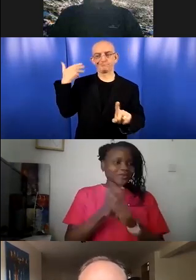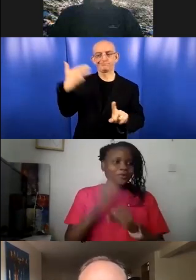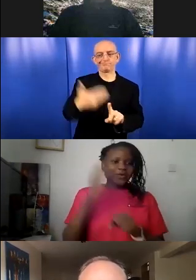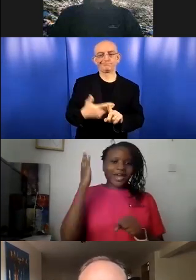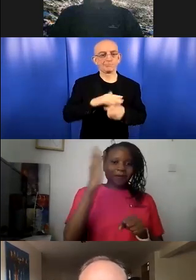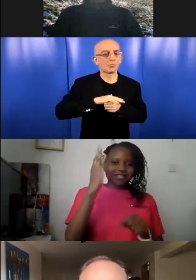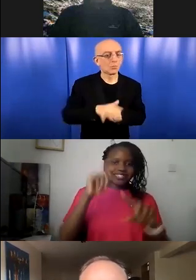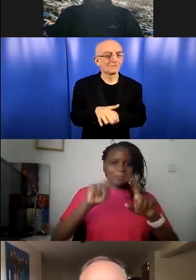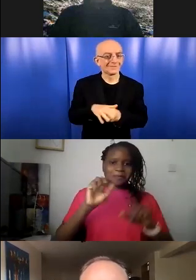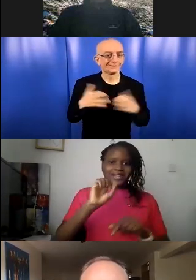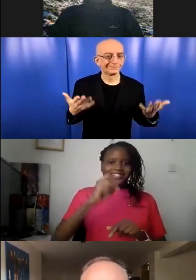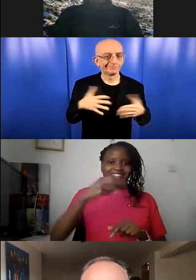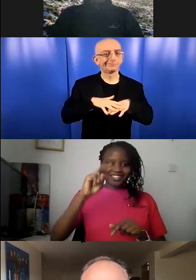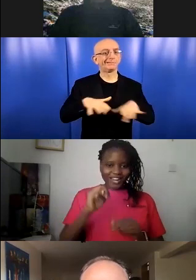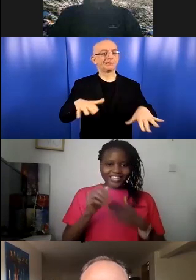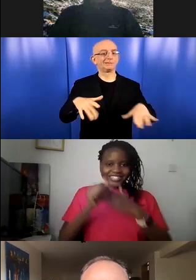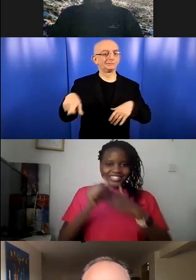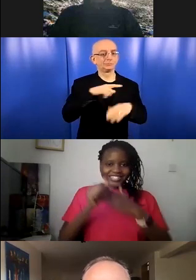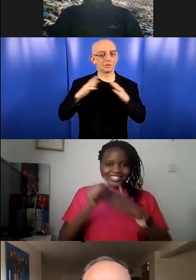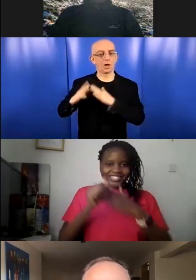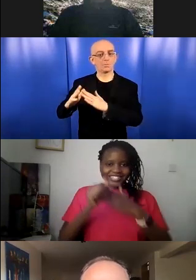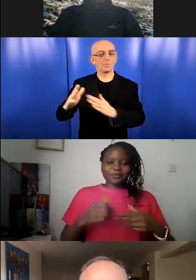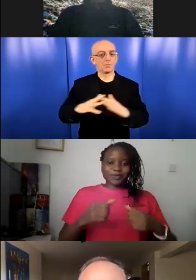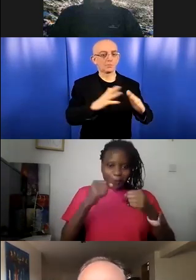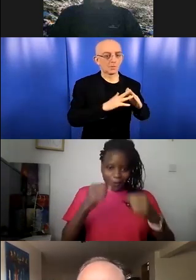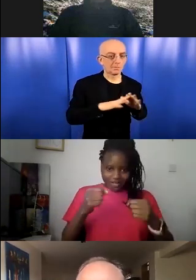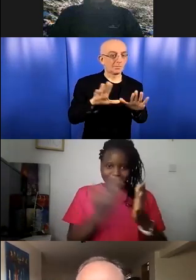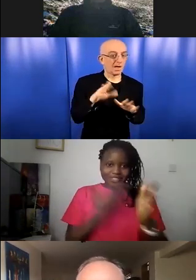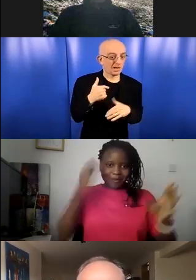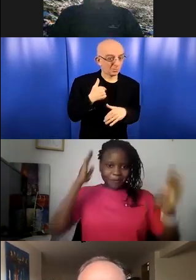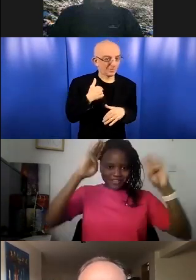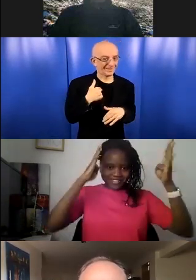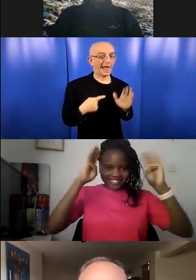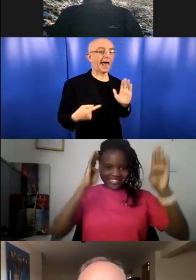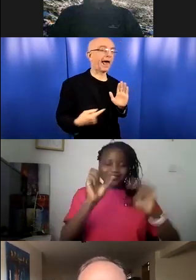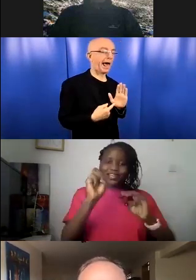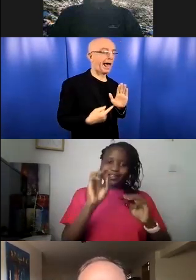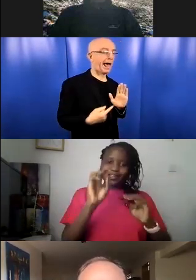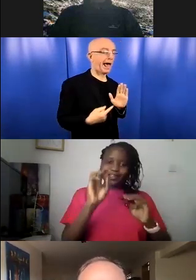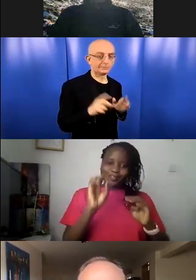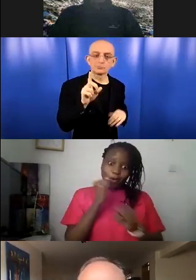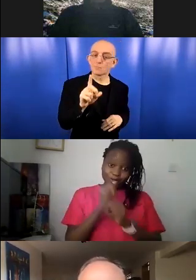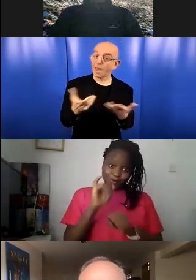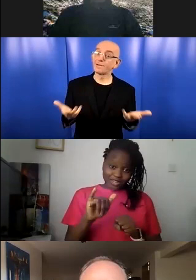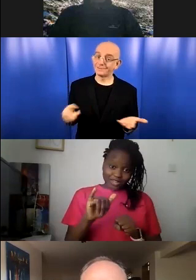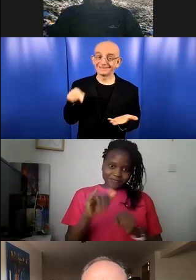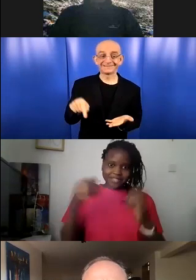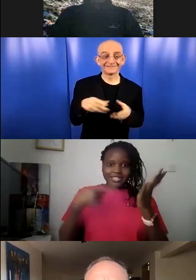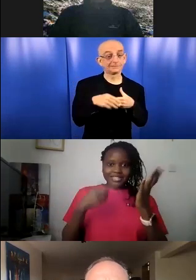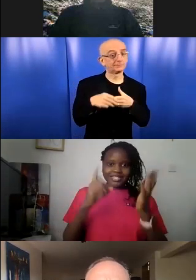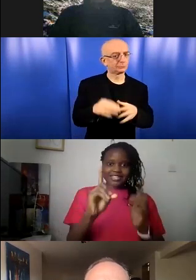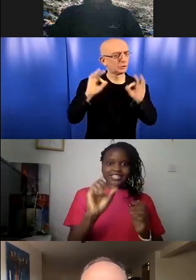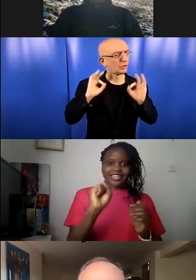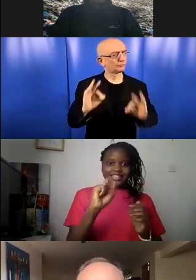Sean's guidance was that we should be concrete about some of the initiatives. So I'll do that. Digital story